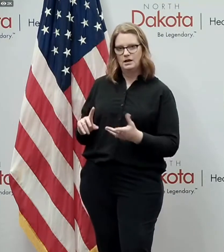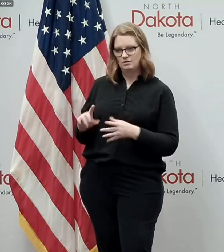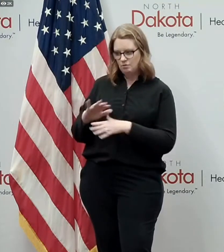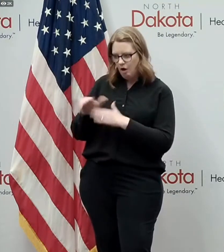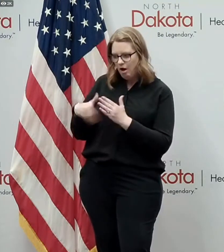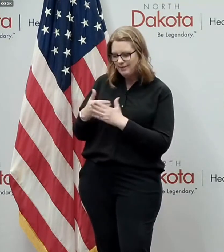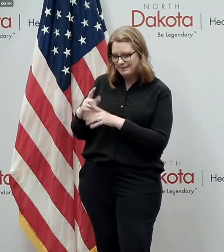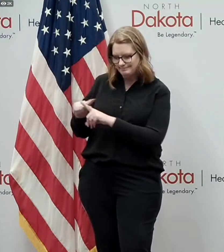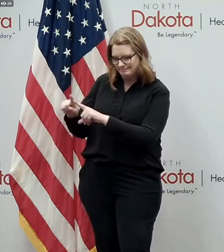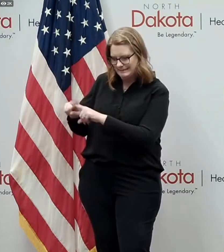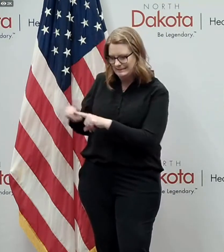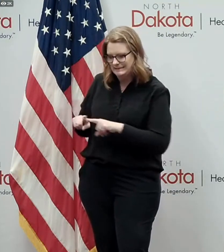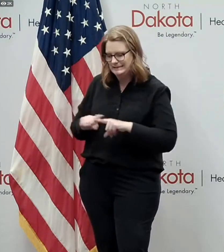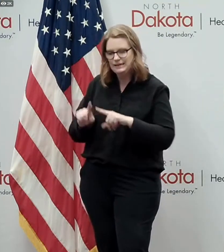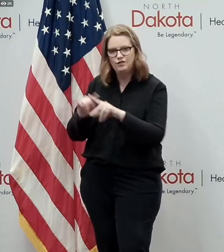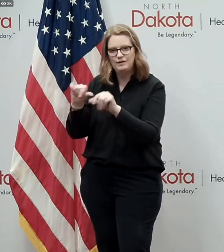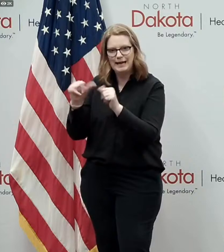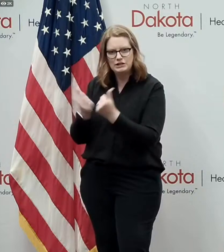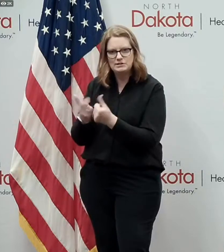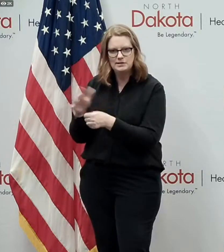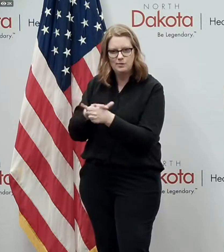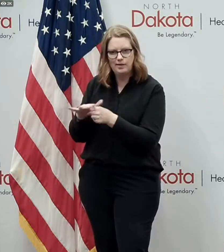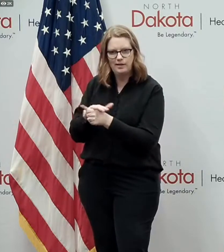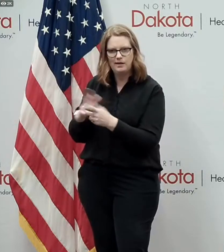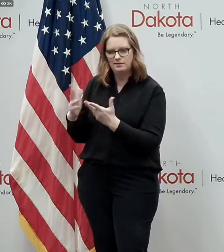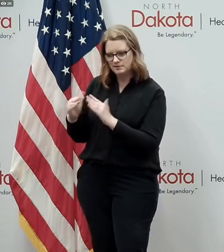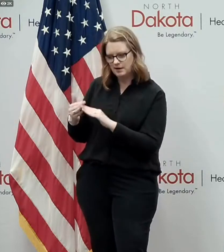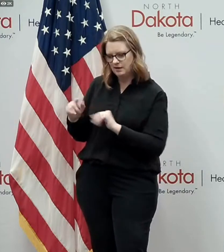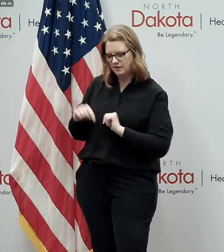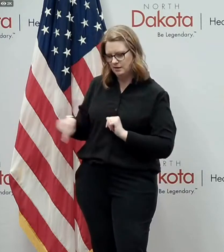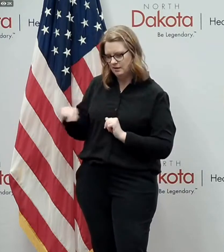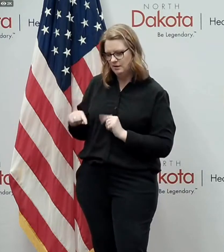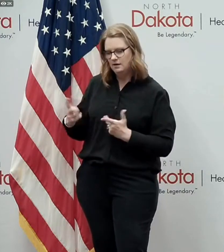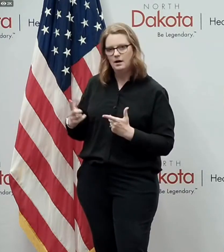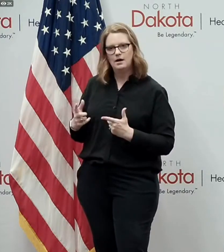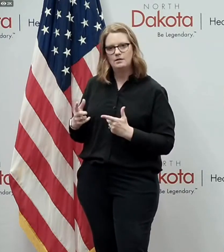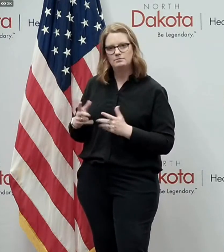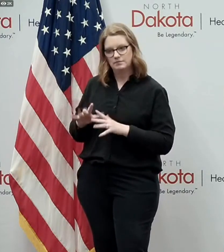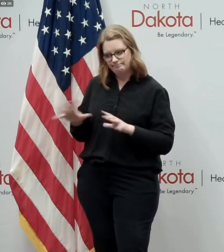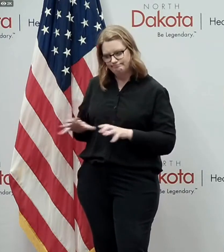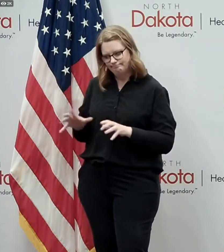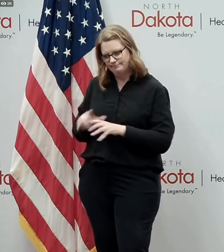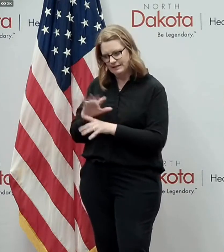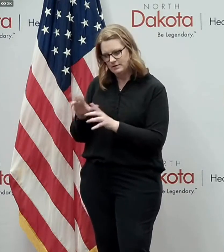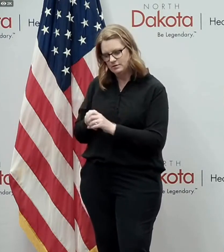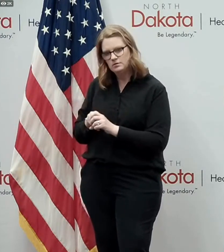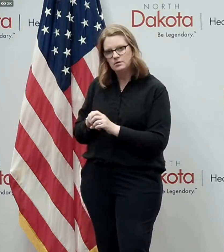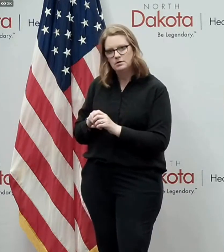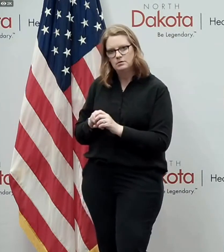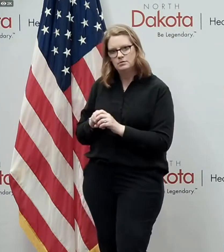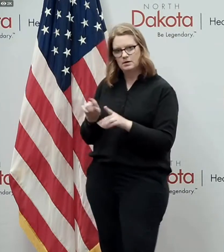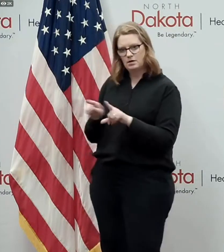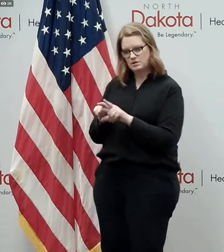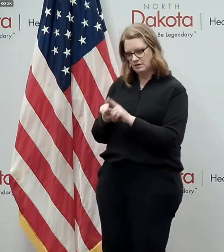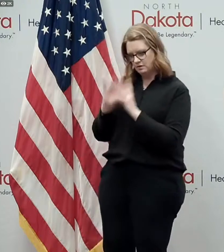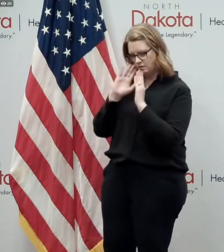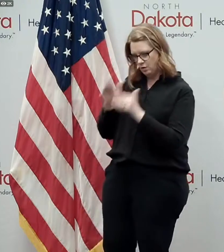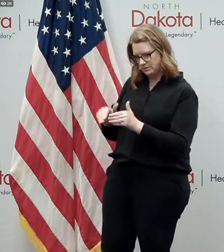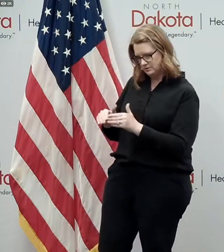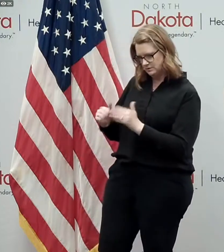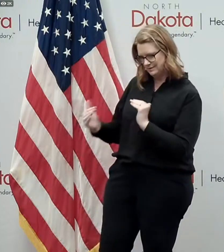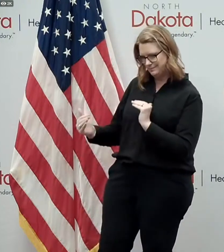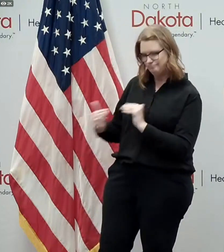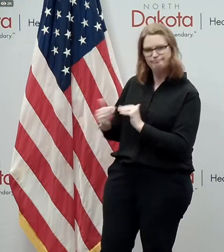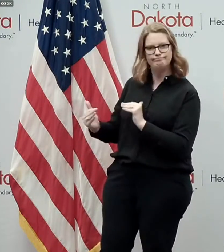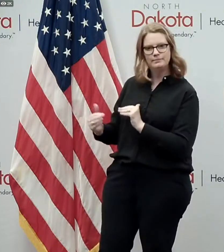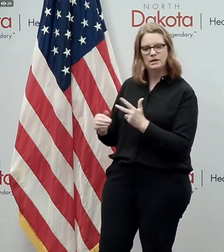cities, and so that's going to be a more layered kind of effort to do that, but we're going to pour some energy into that. And